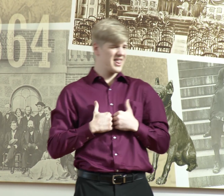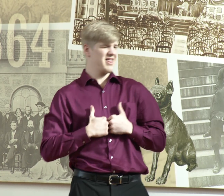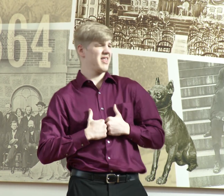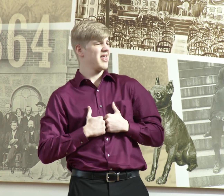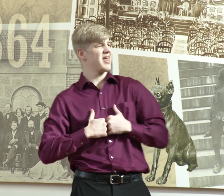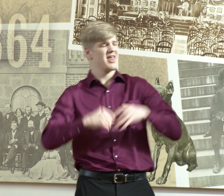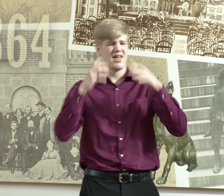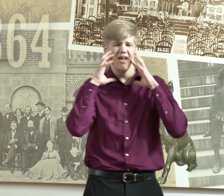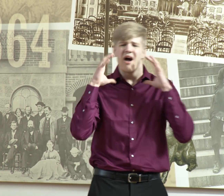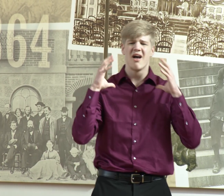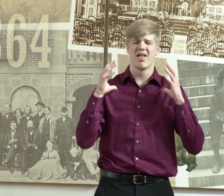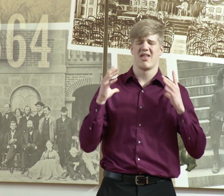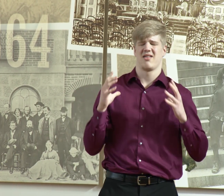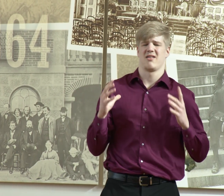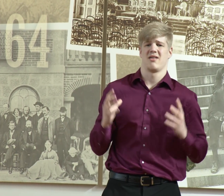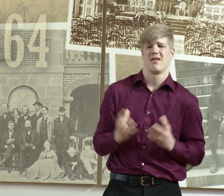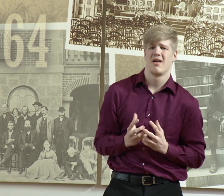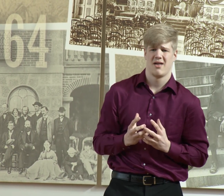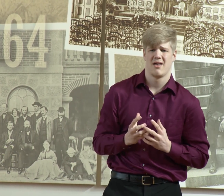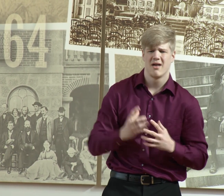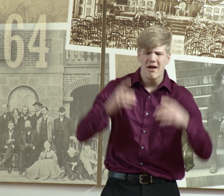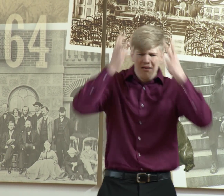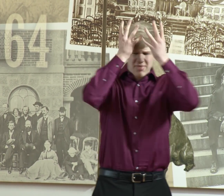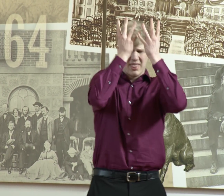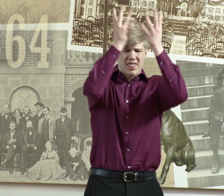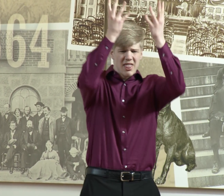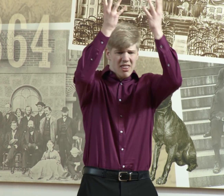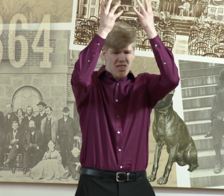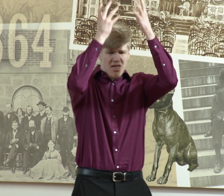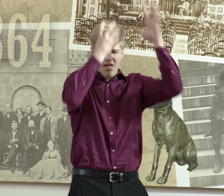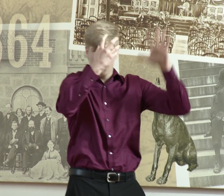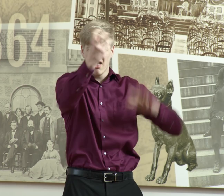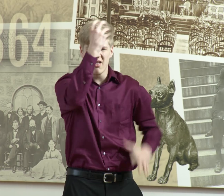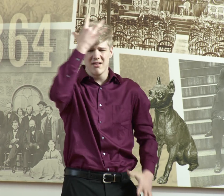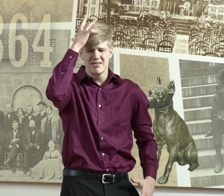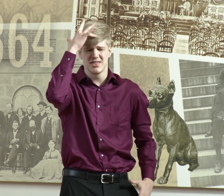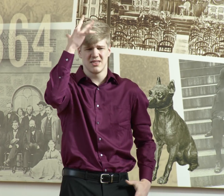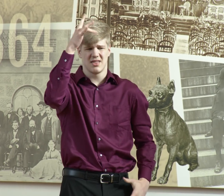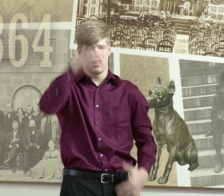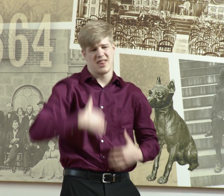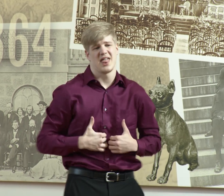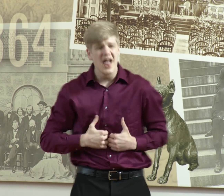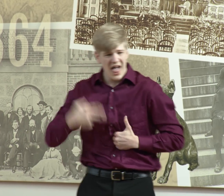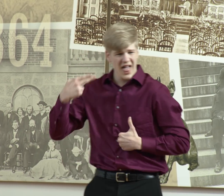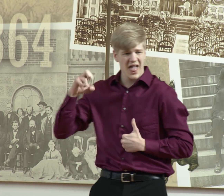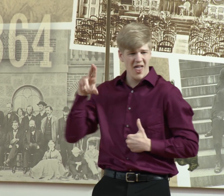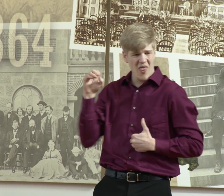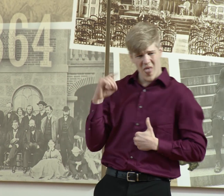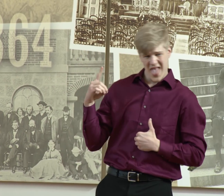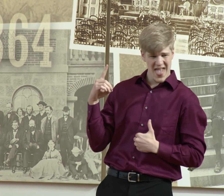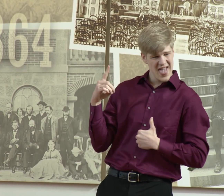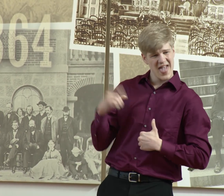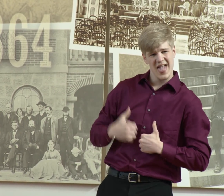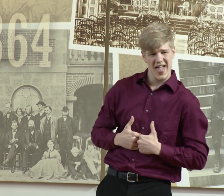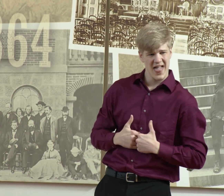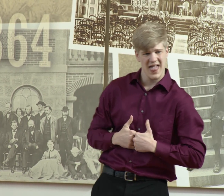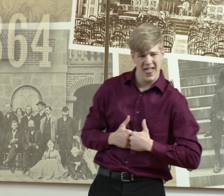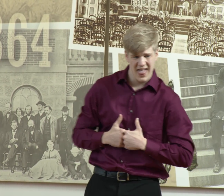Oh, it offends me to the soul to hear a robustious, periwig-pated fellow